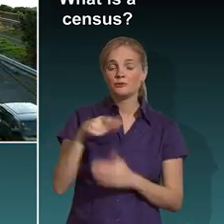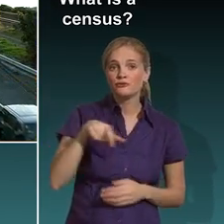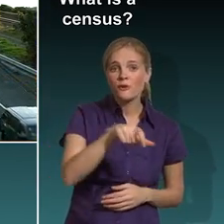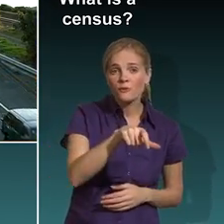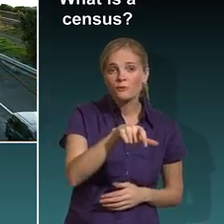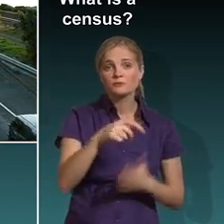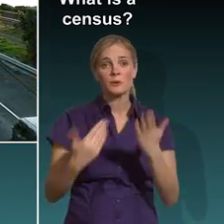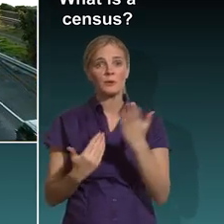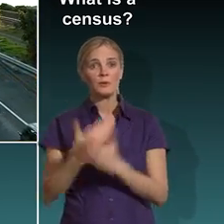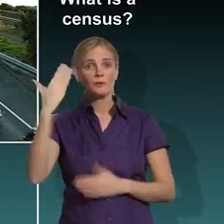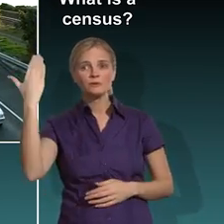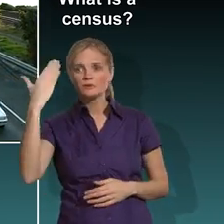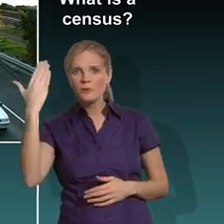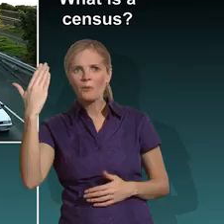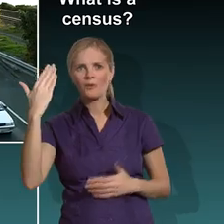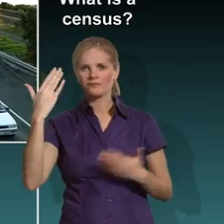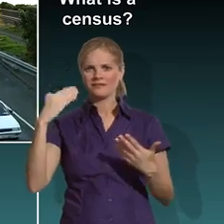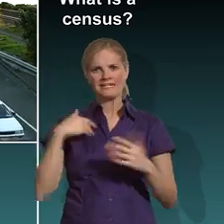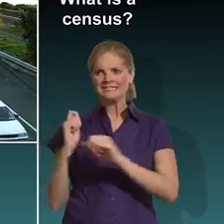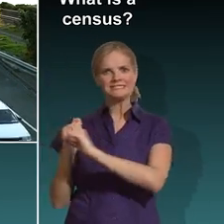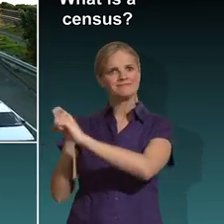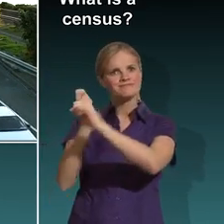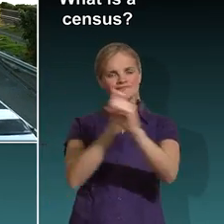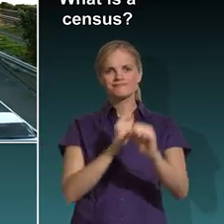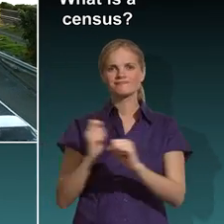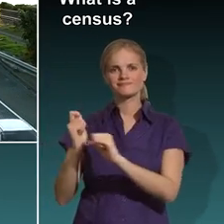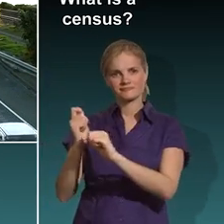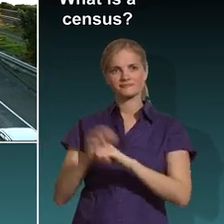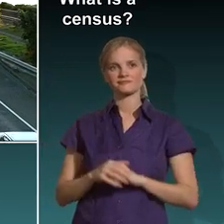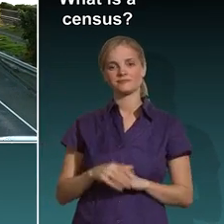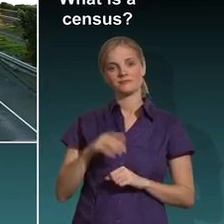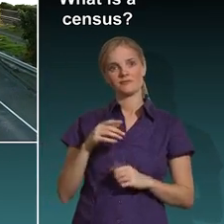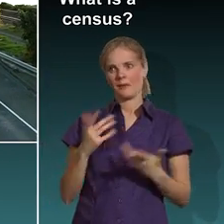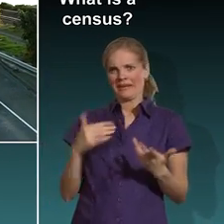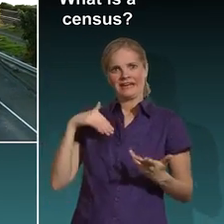They may need new roads, or for a school to be built.